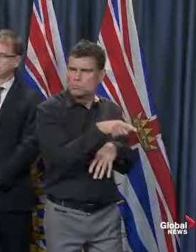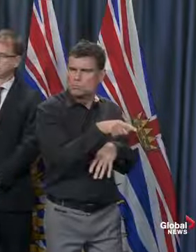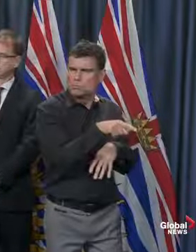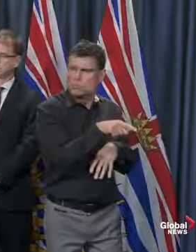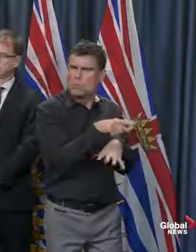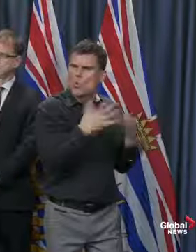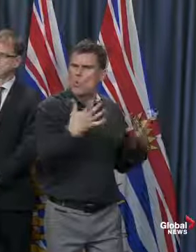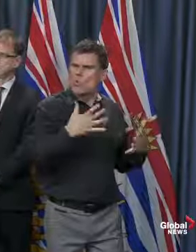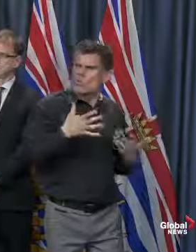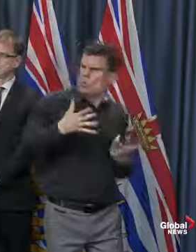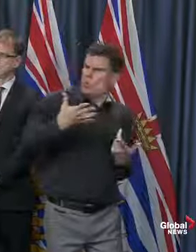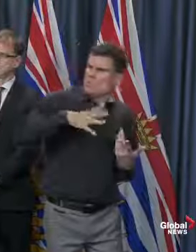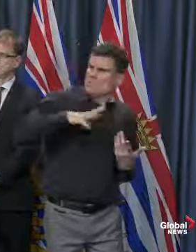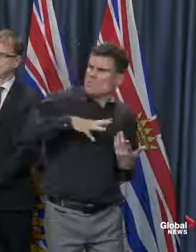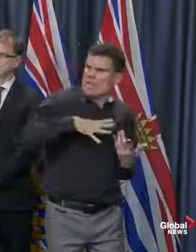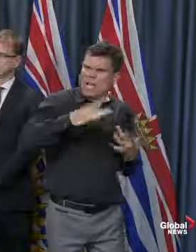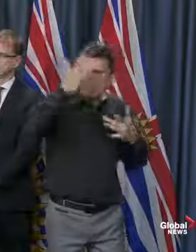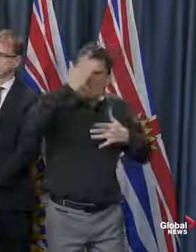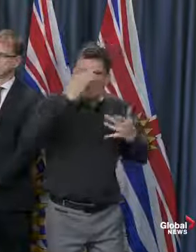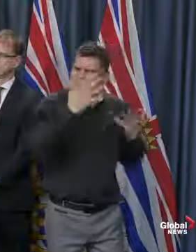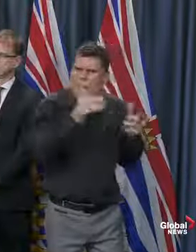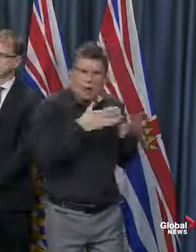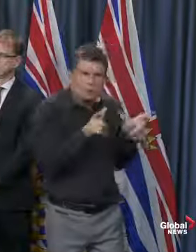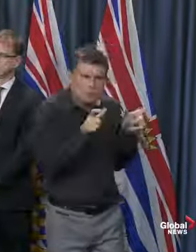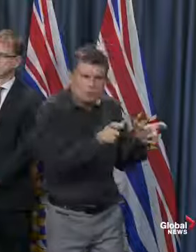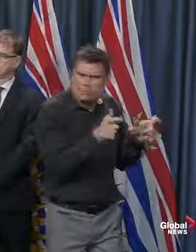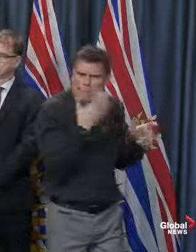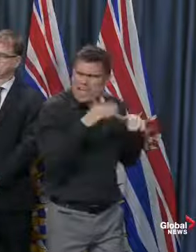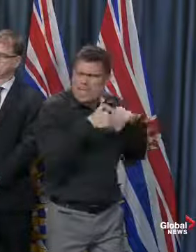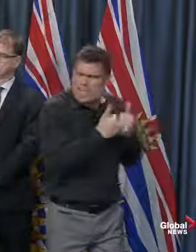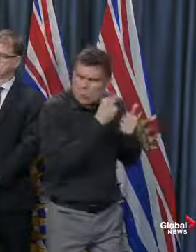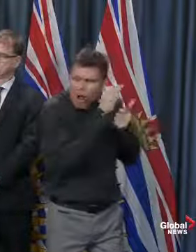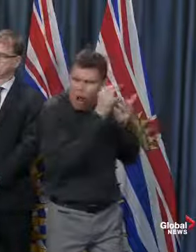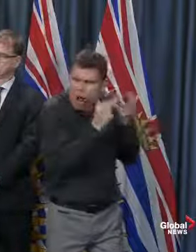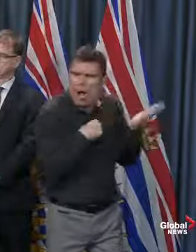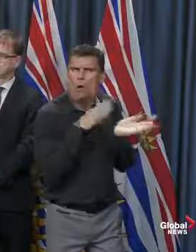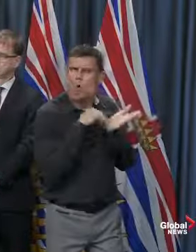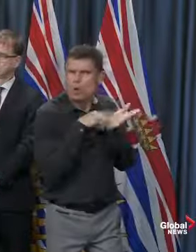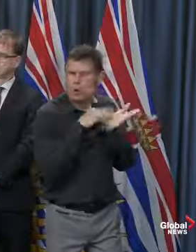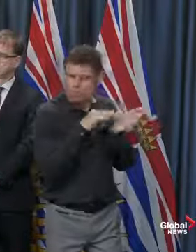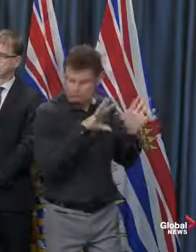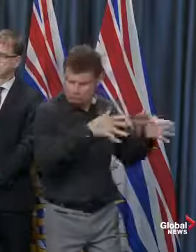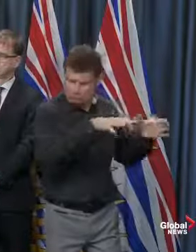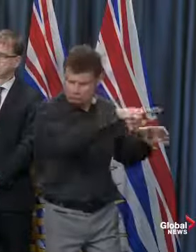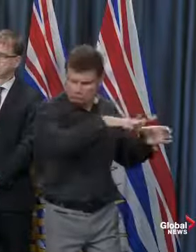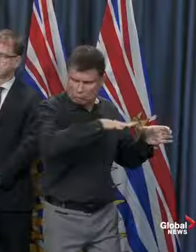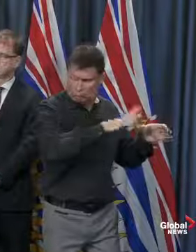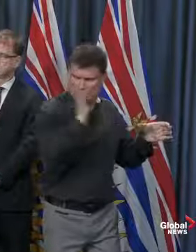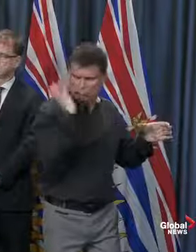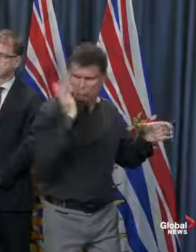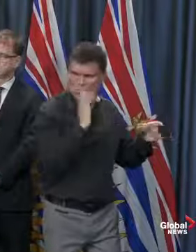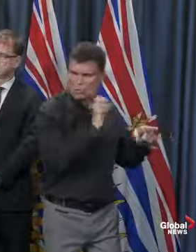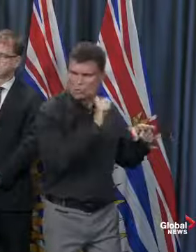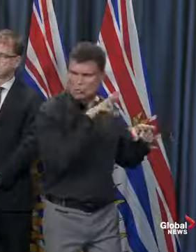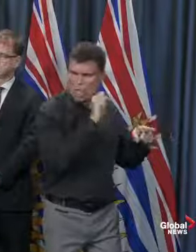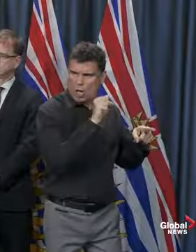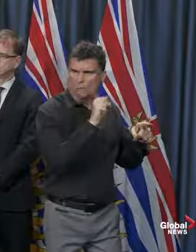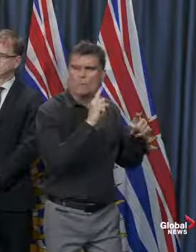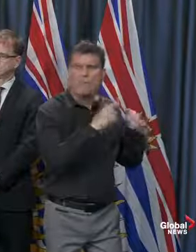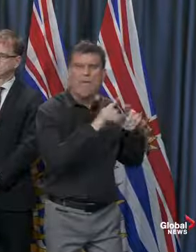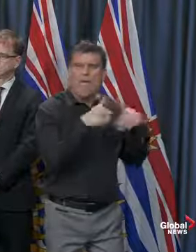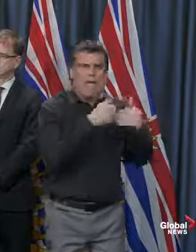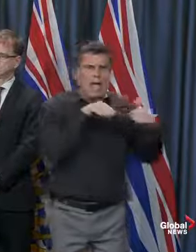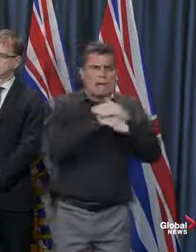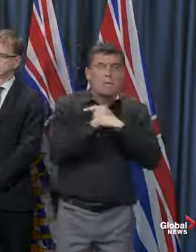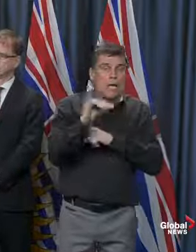to have and what the limiting factors were, the bottlenecks, if you will, in the province about access to ICU care and ventilatory